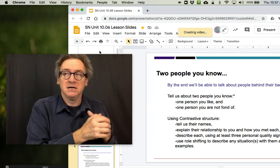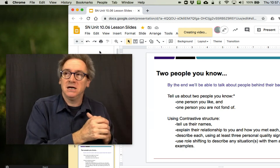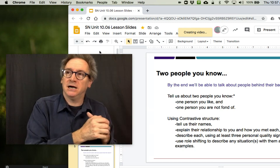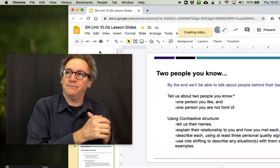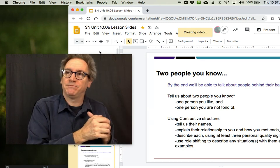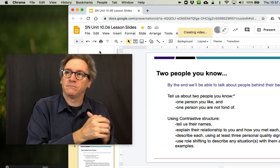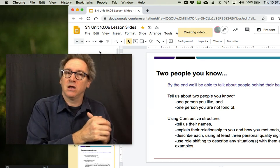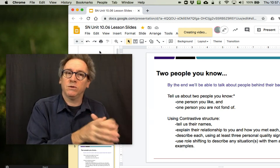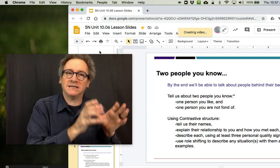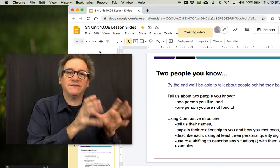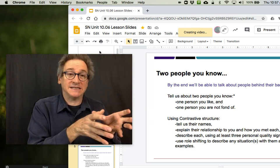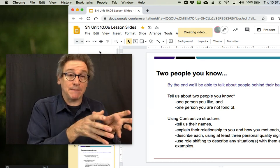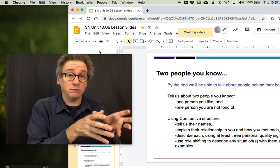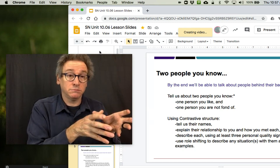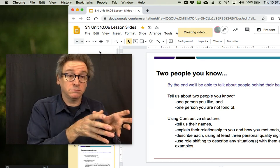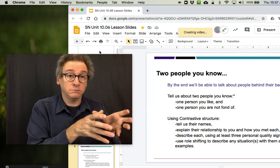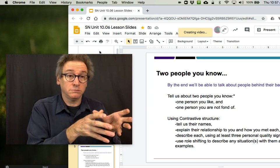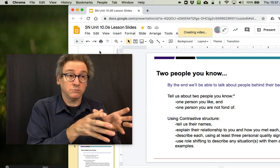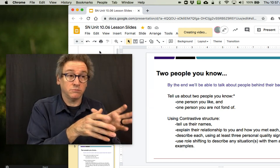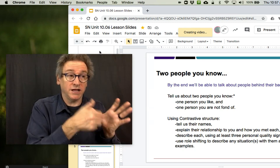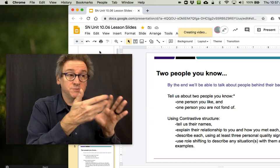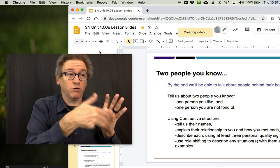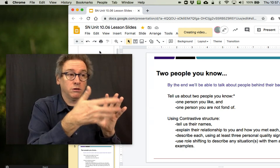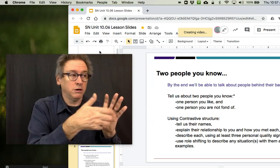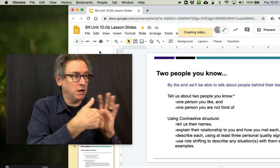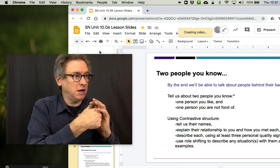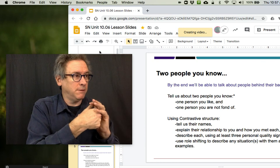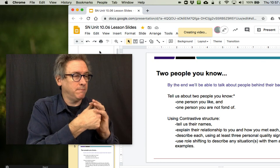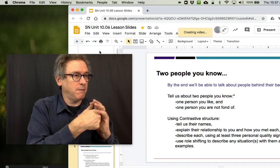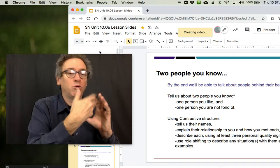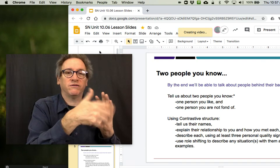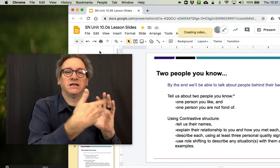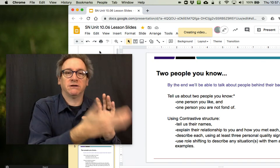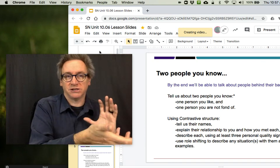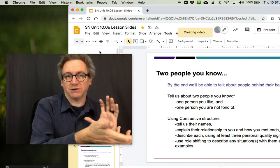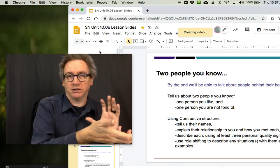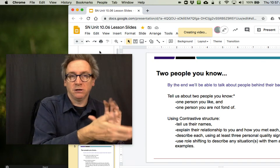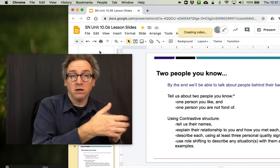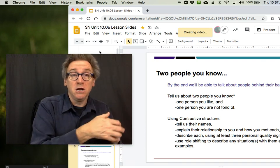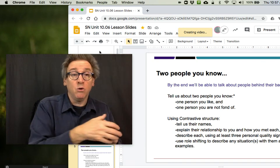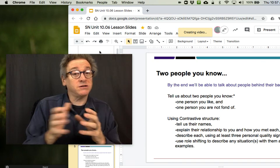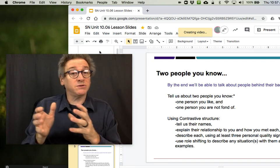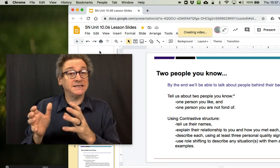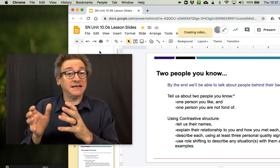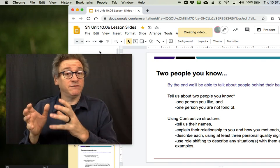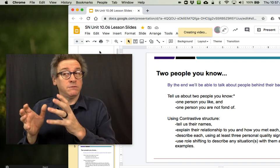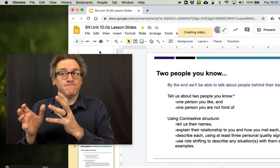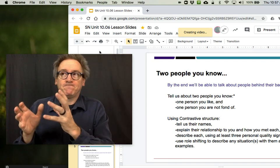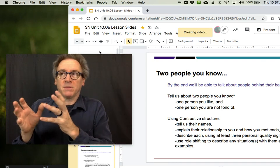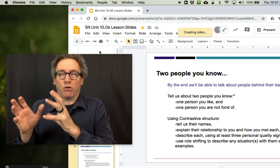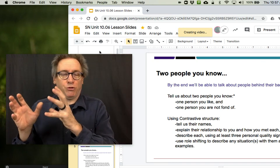this. We like to give an example. It's more of a clear illustration. We also like to